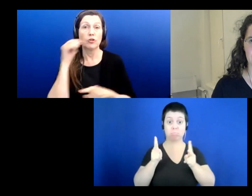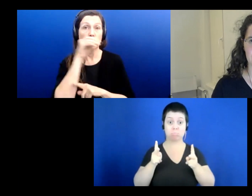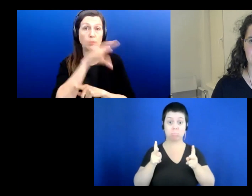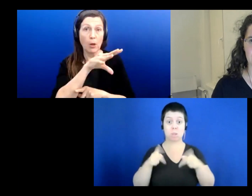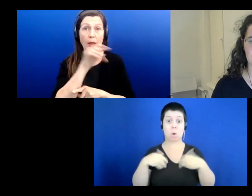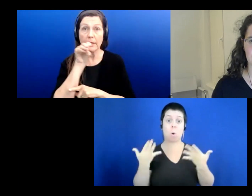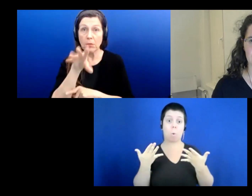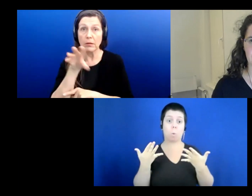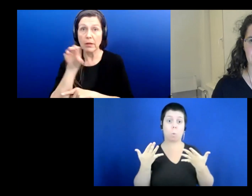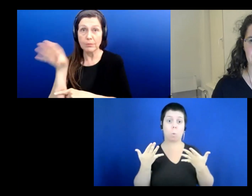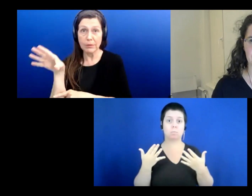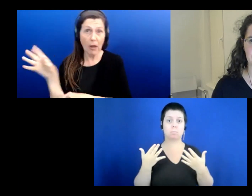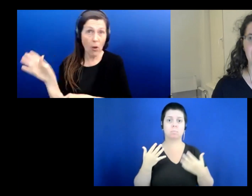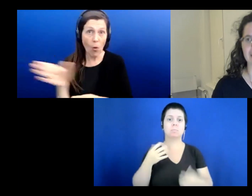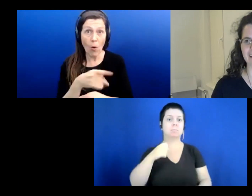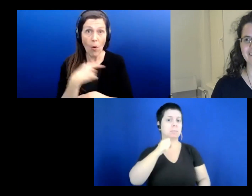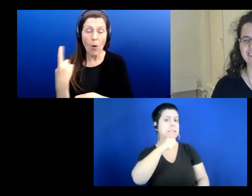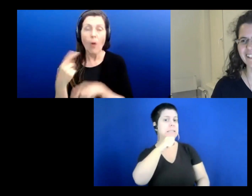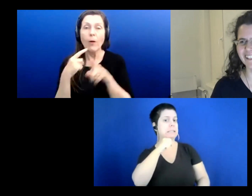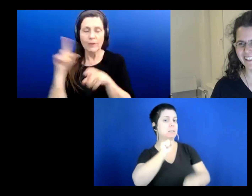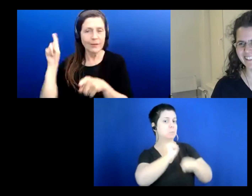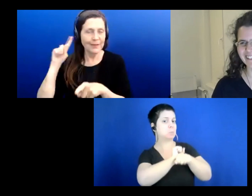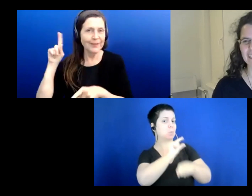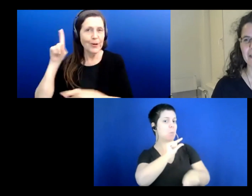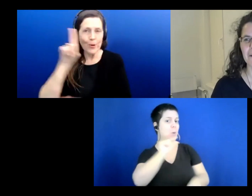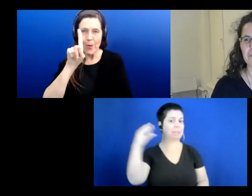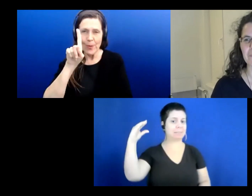them? One moment. Okay.